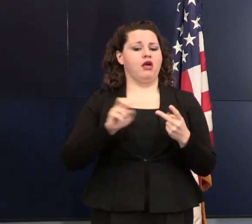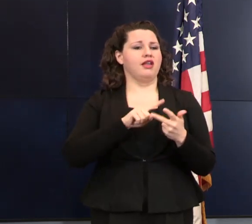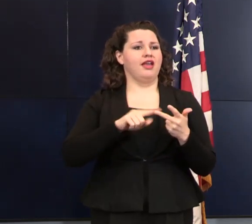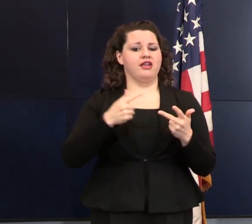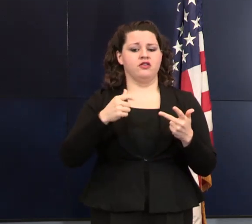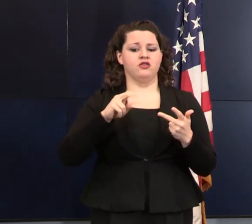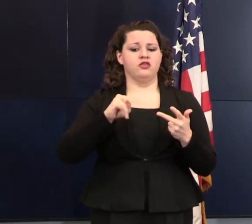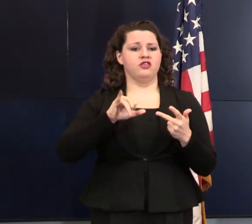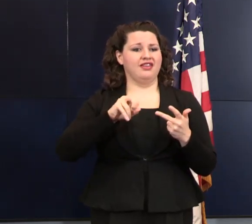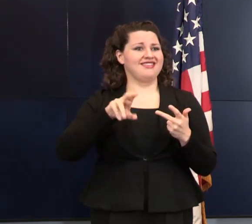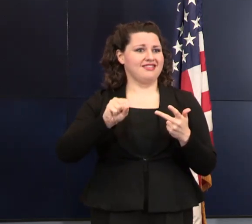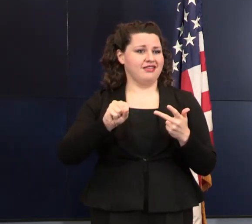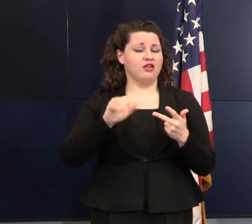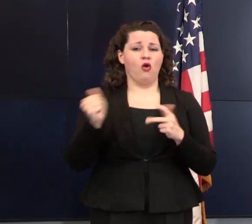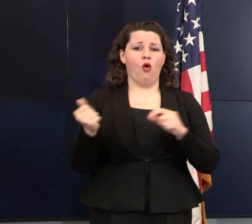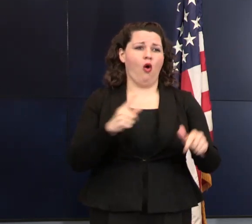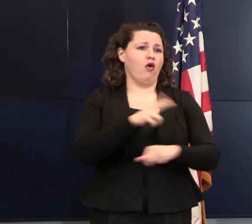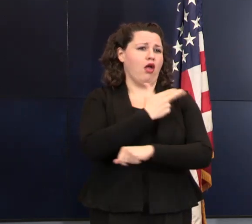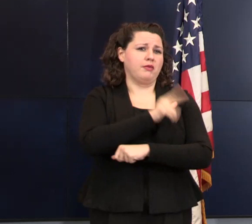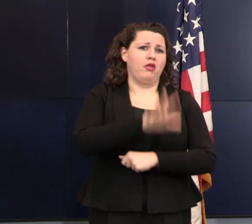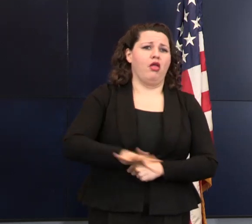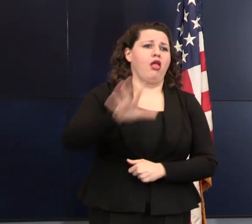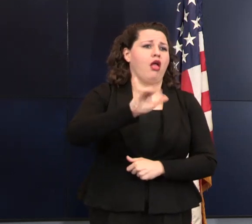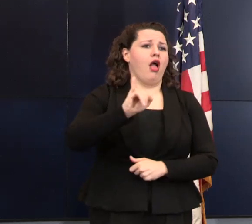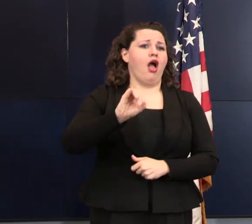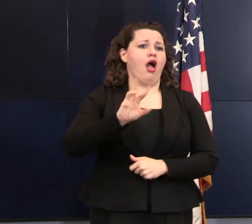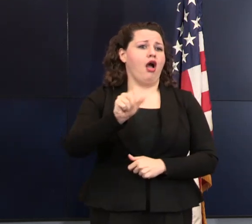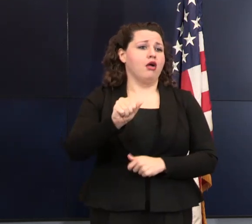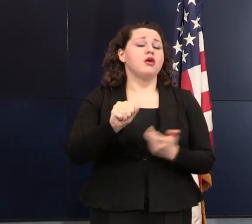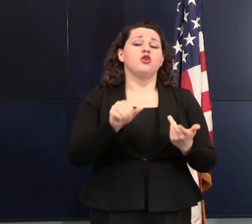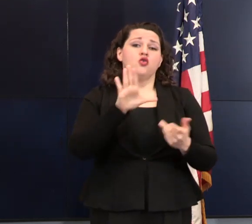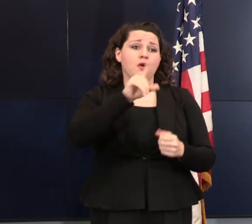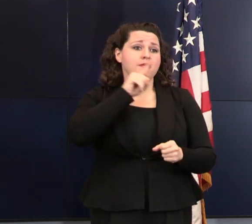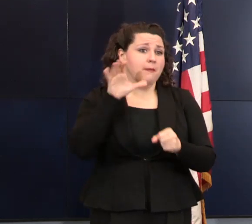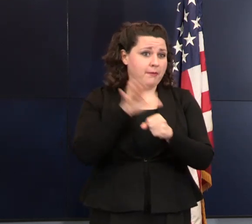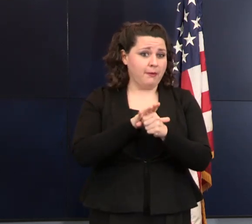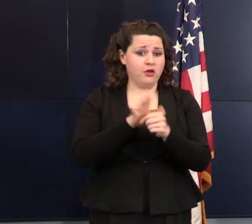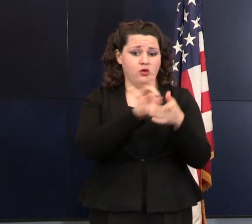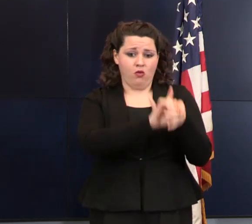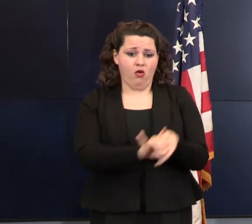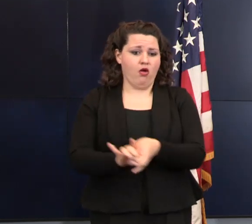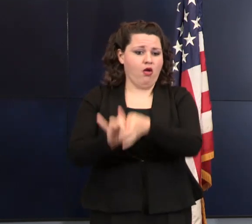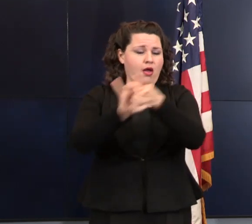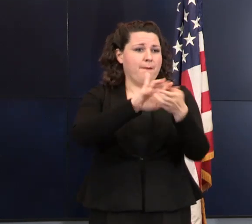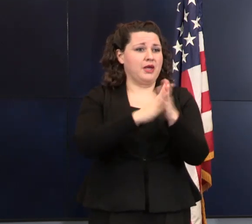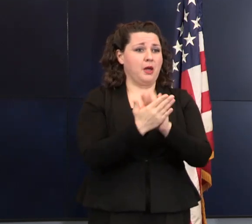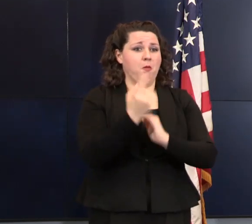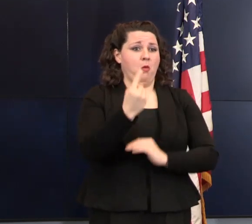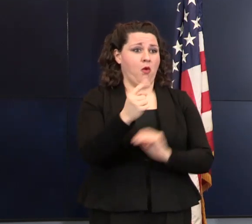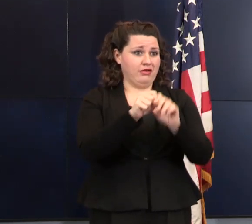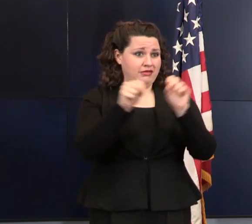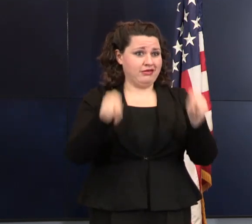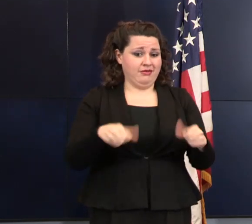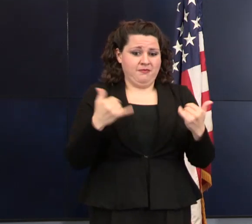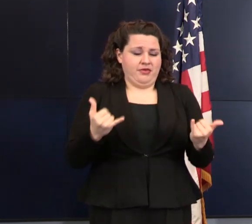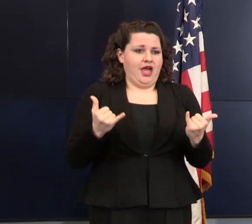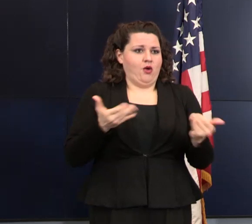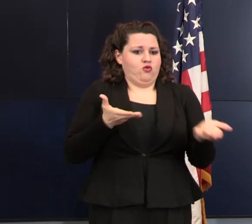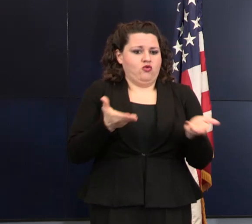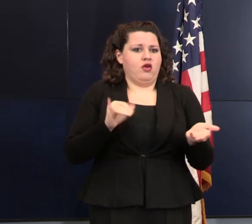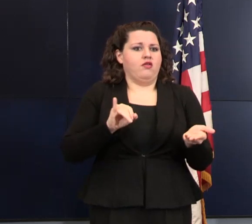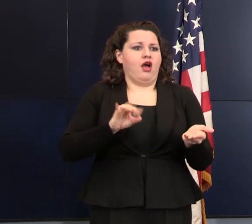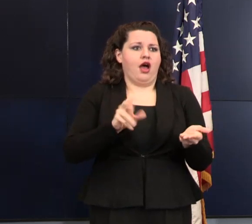hospitals across the state. Your commitment to coming together as one system to serve Iowans during this unprecedented time